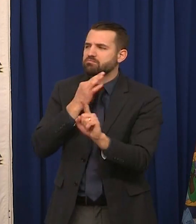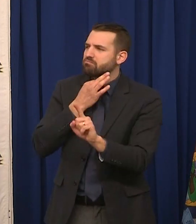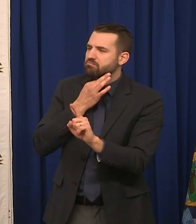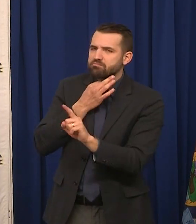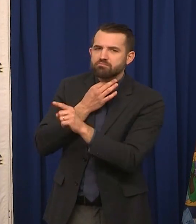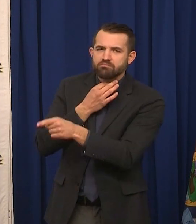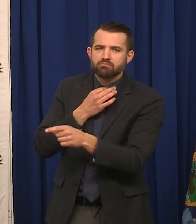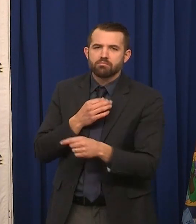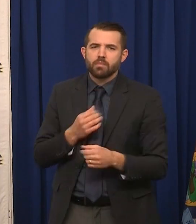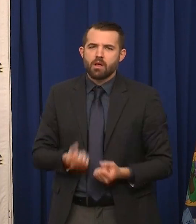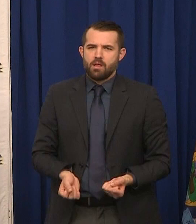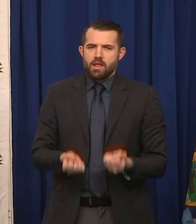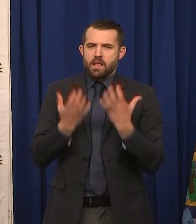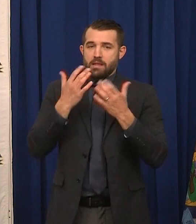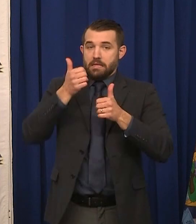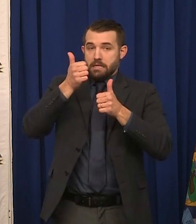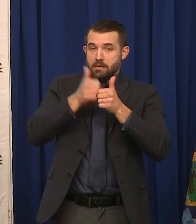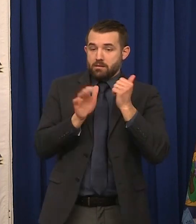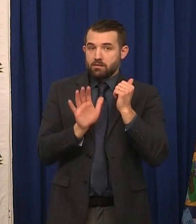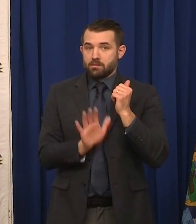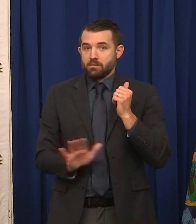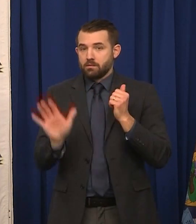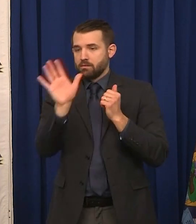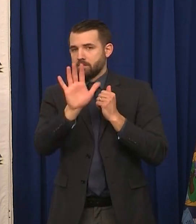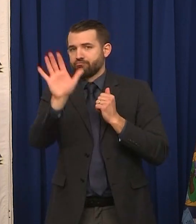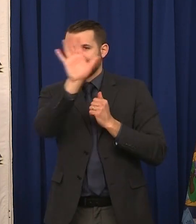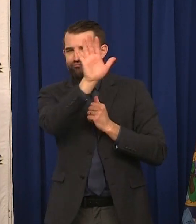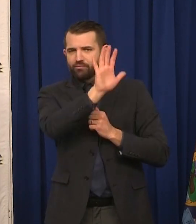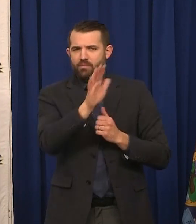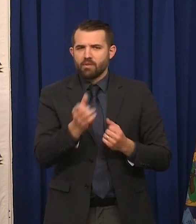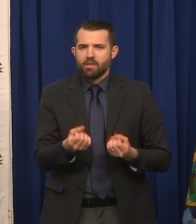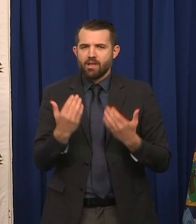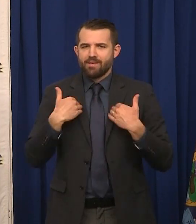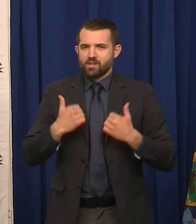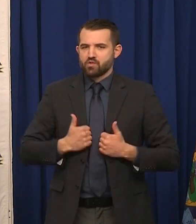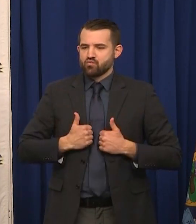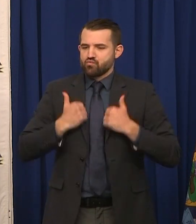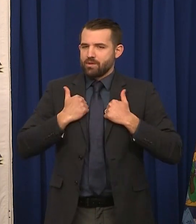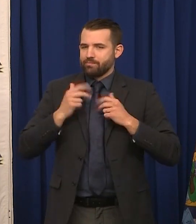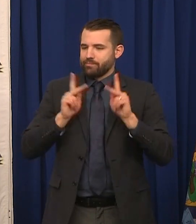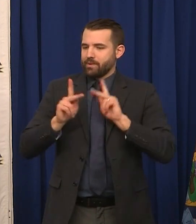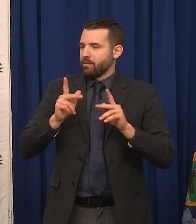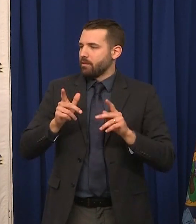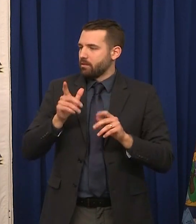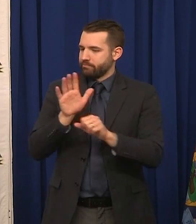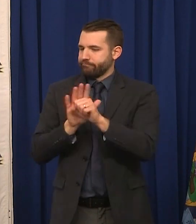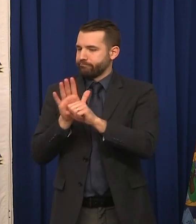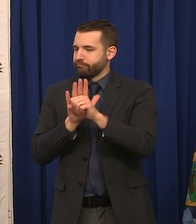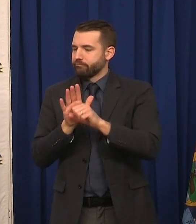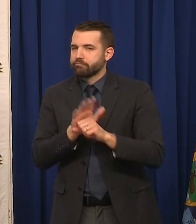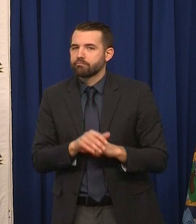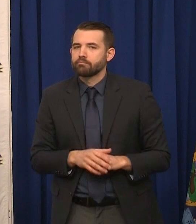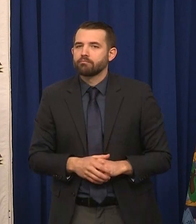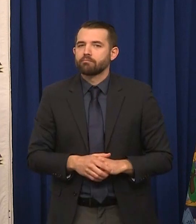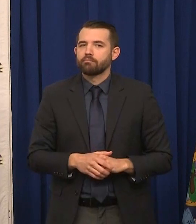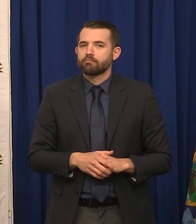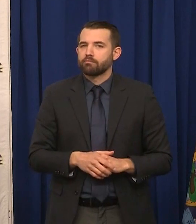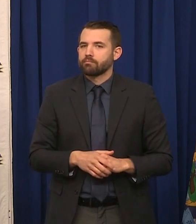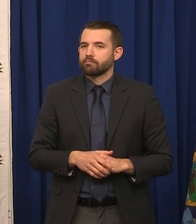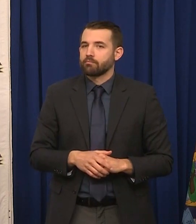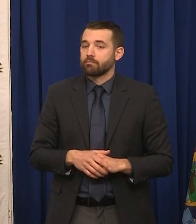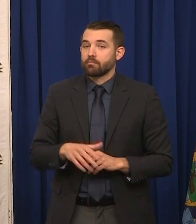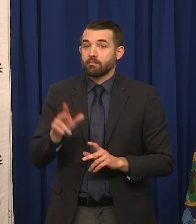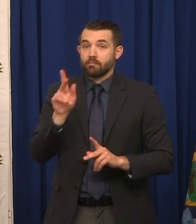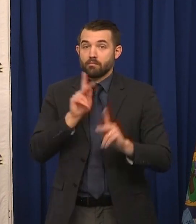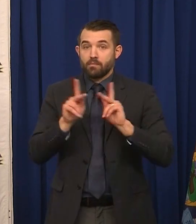Right. So Steve's question again is about individuals who may not be residents of the state of Maine, but